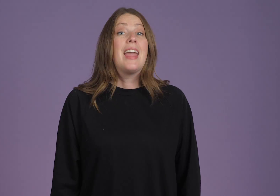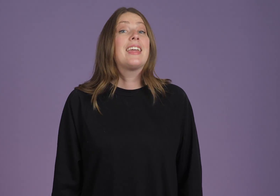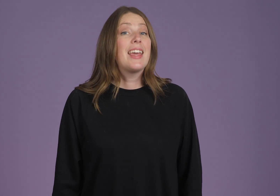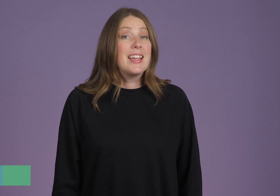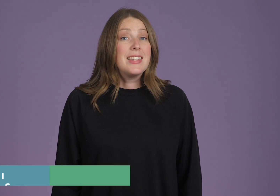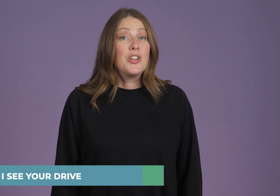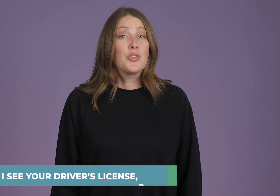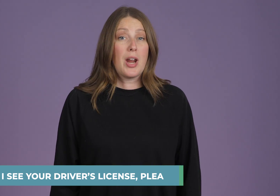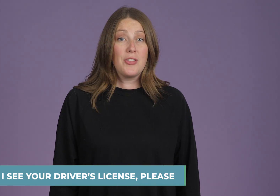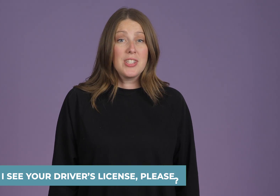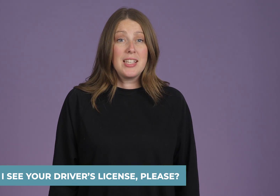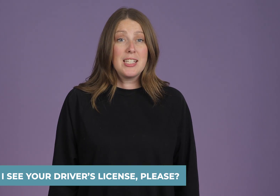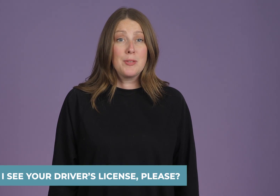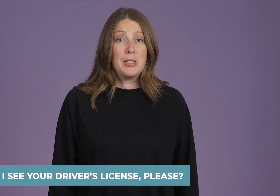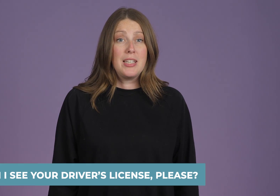Can I see your driver's license, please?